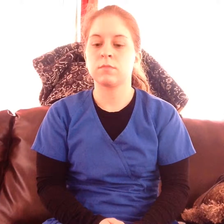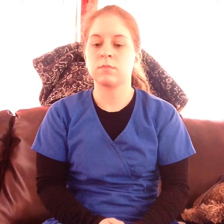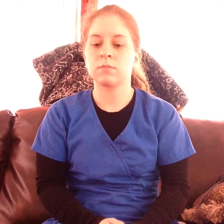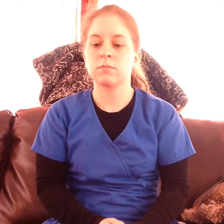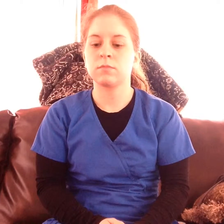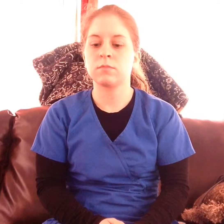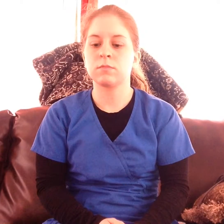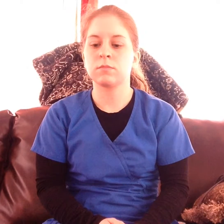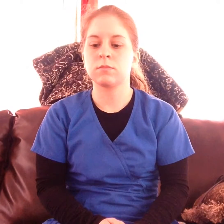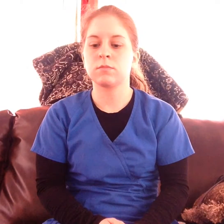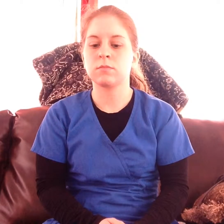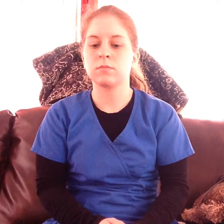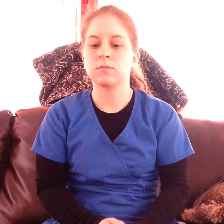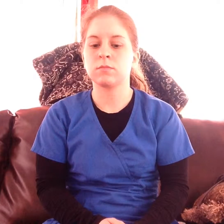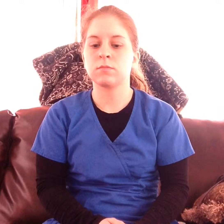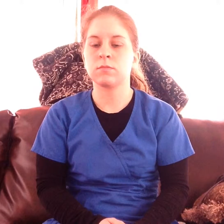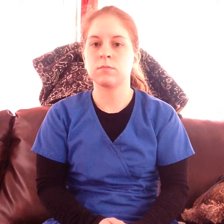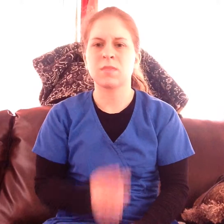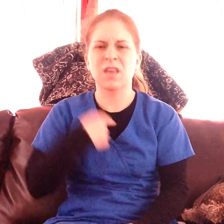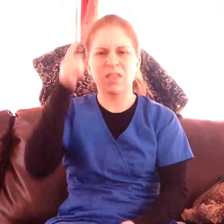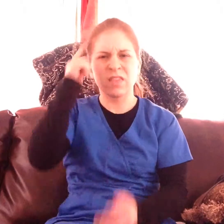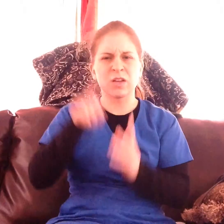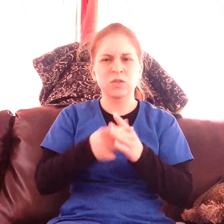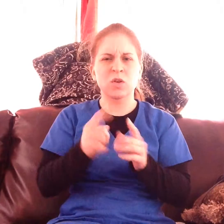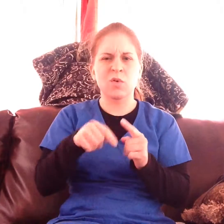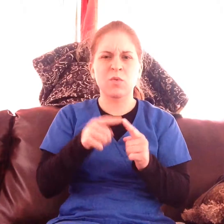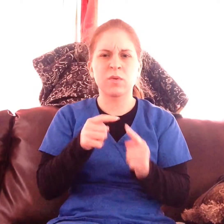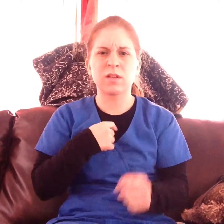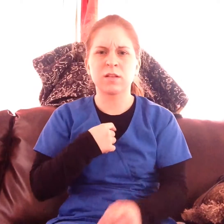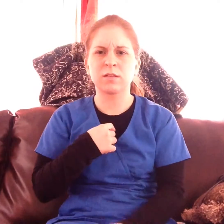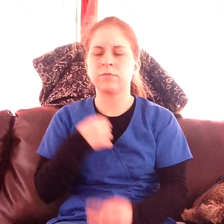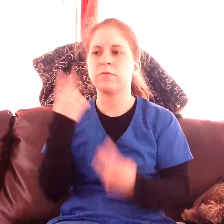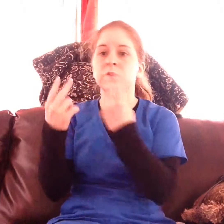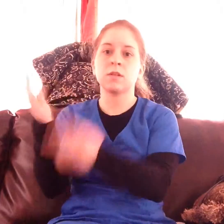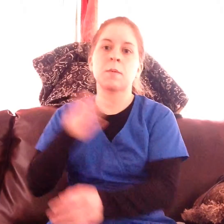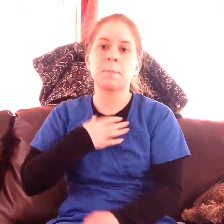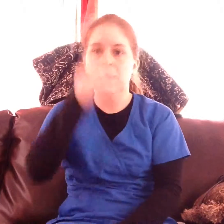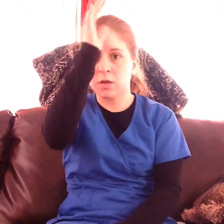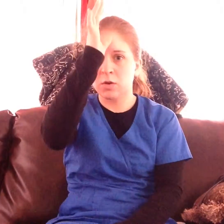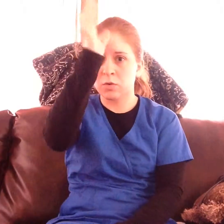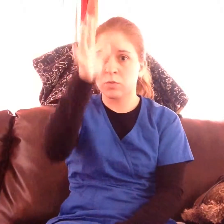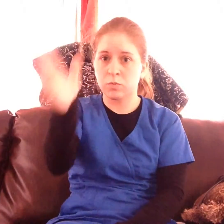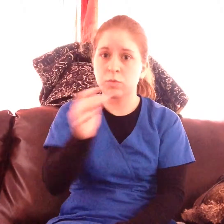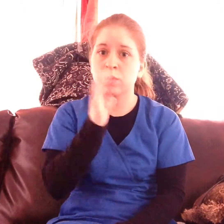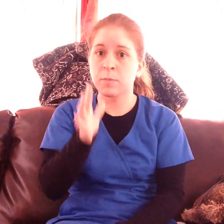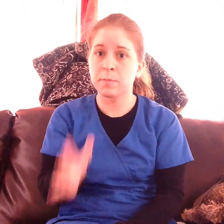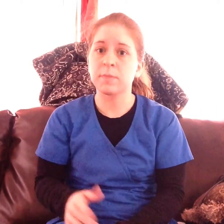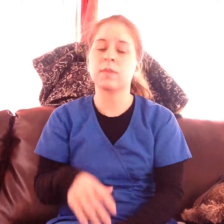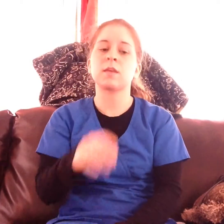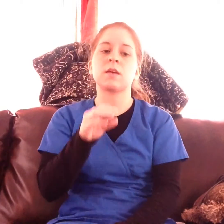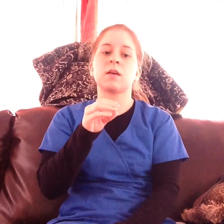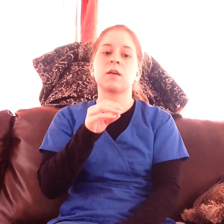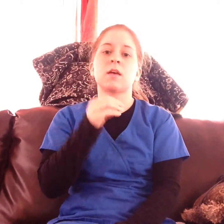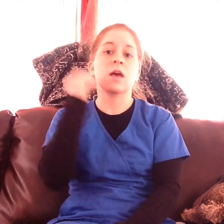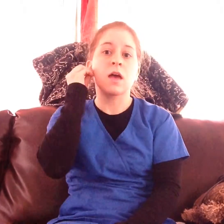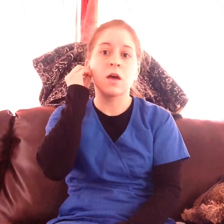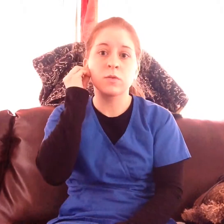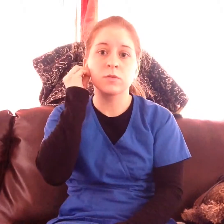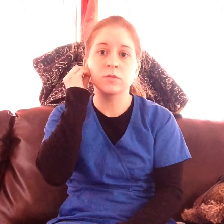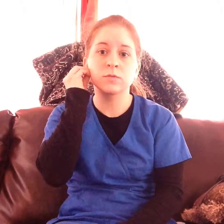I think this first started when I visited my grandparents' house, which was a 17th century